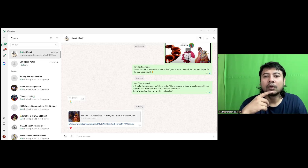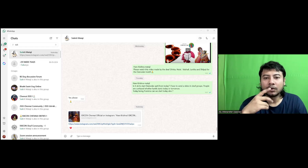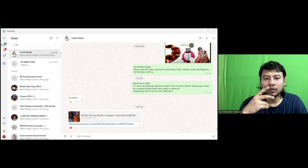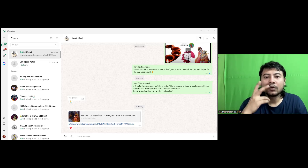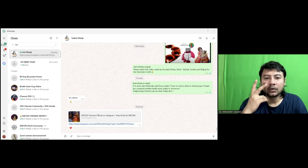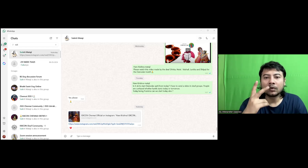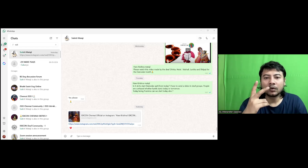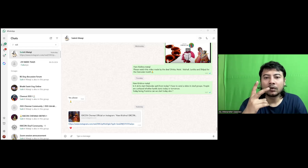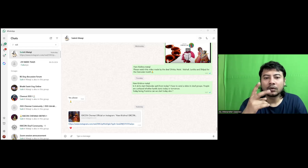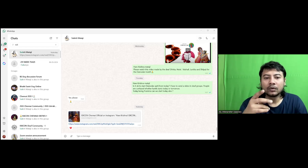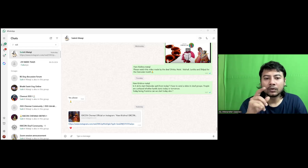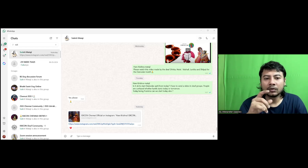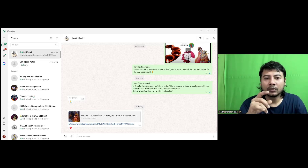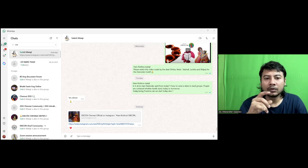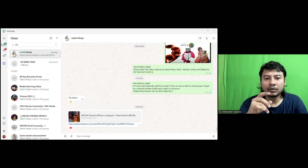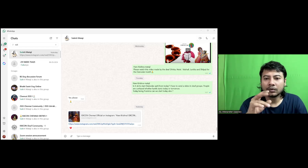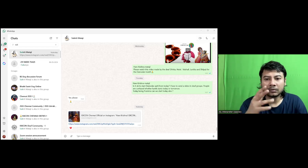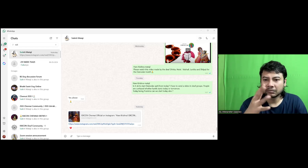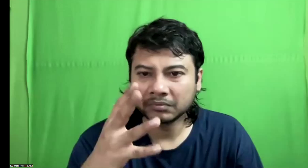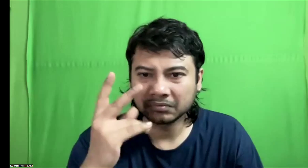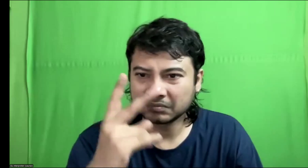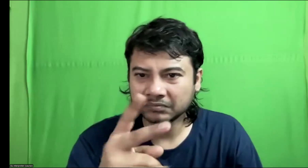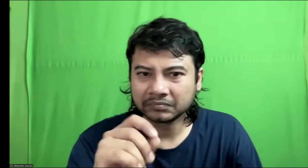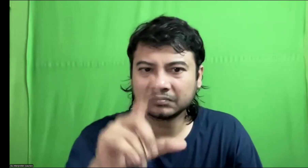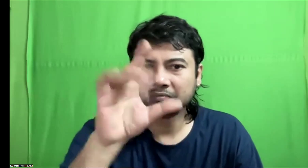it's an Instagram video.